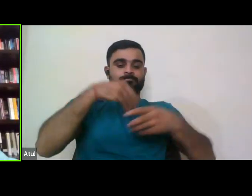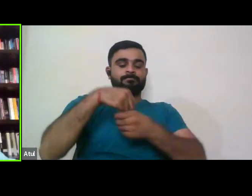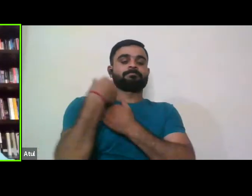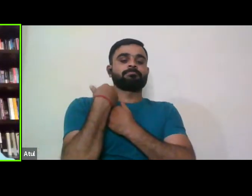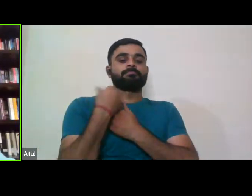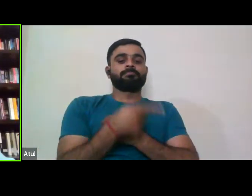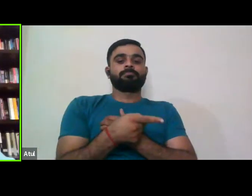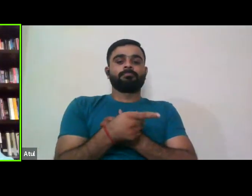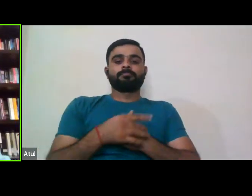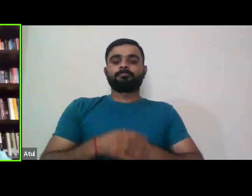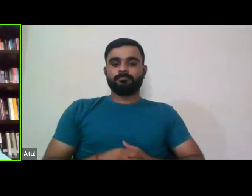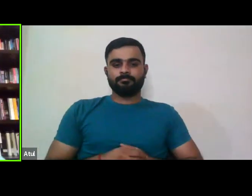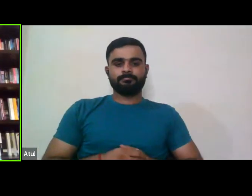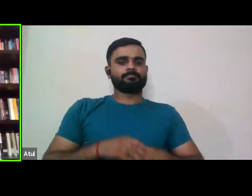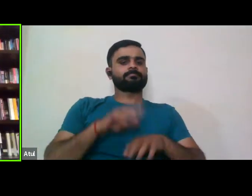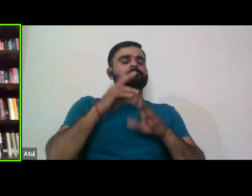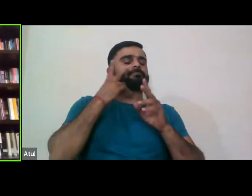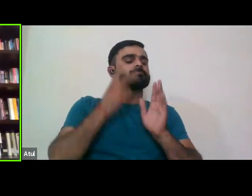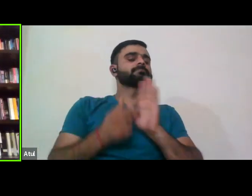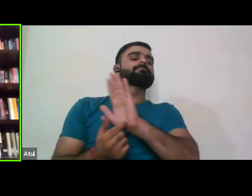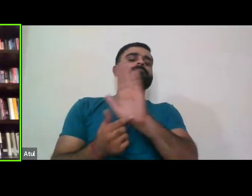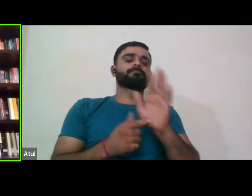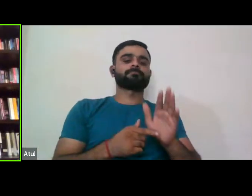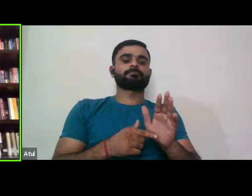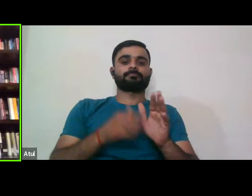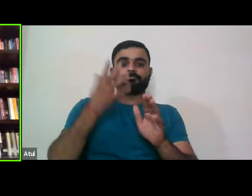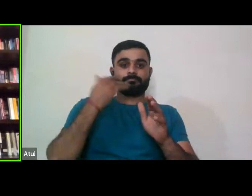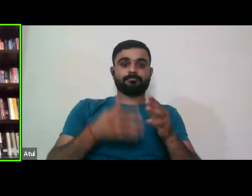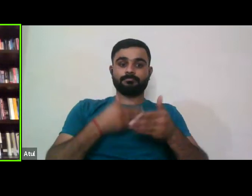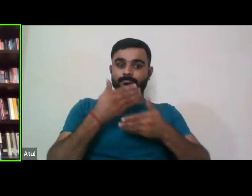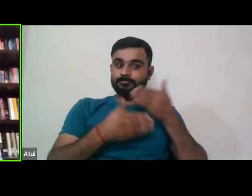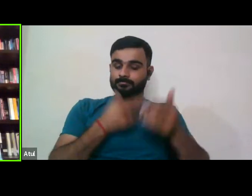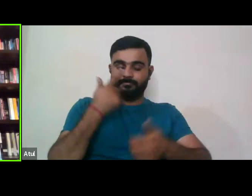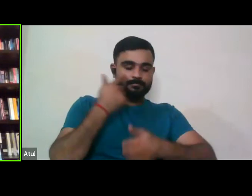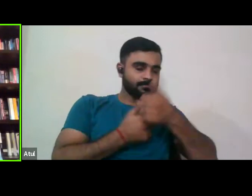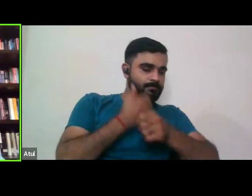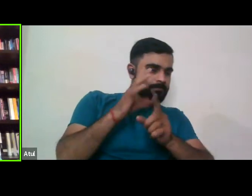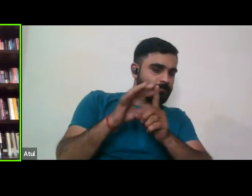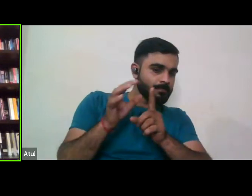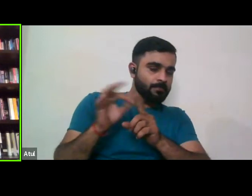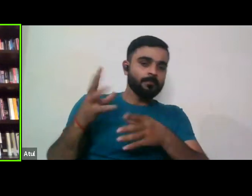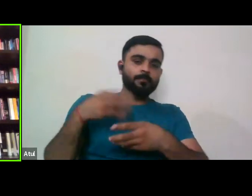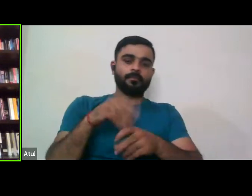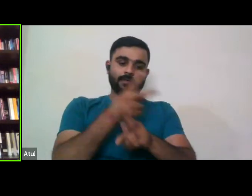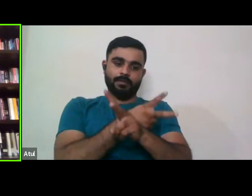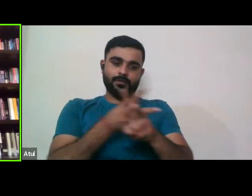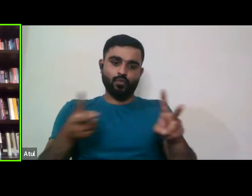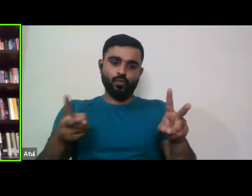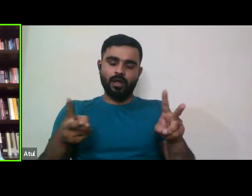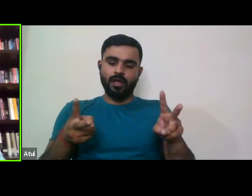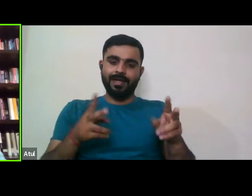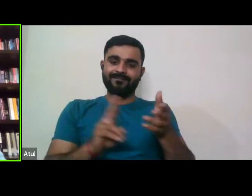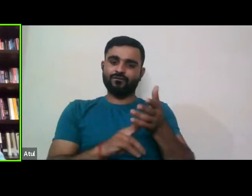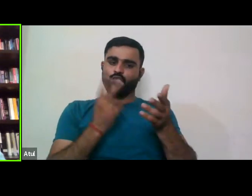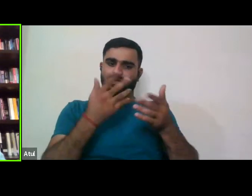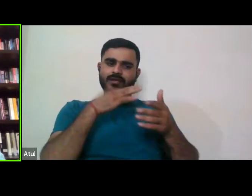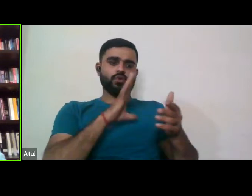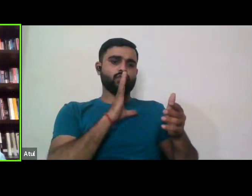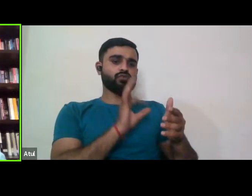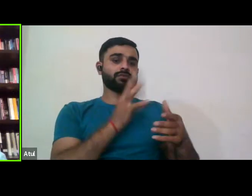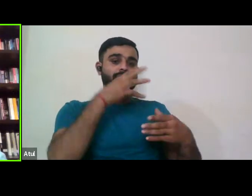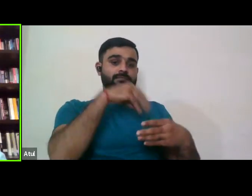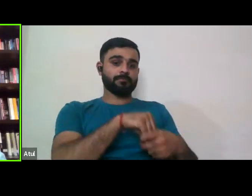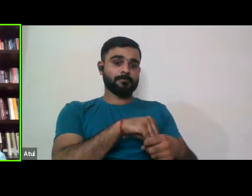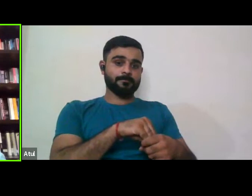with them. Right? So that just goes to show that there is strategic assignment happening. So in that sense, there is a rationality, right? But the rationality